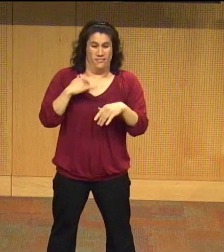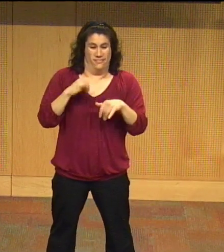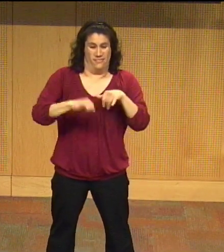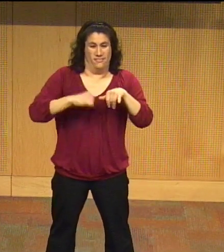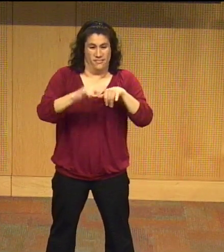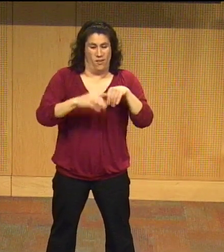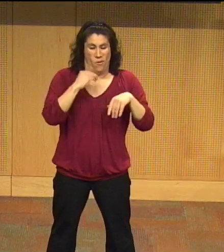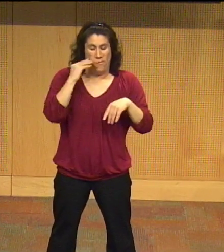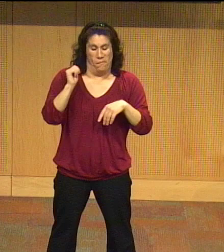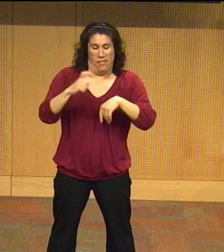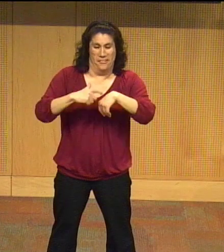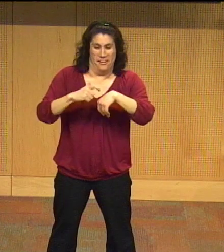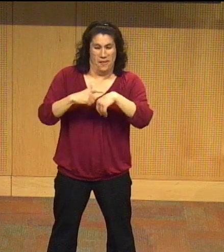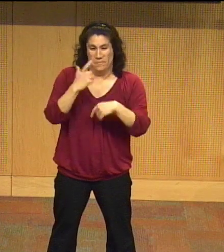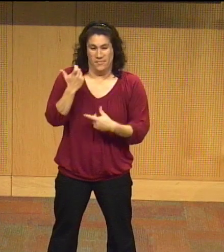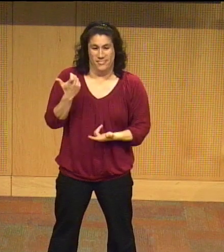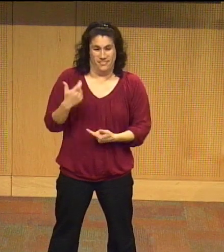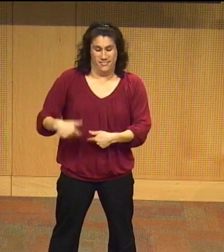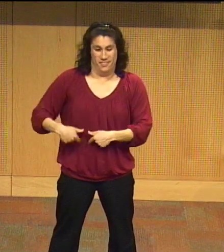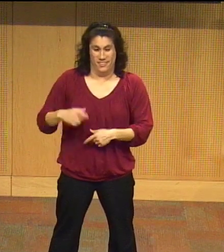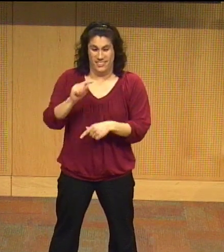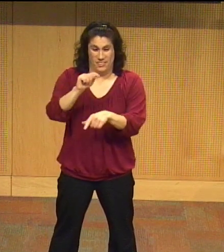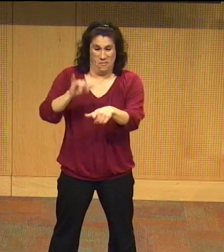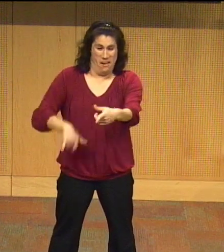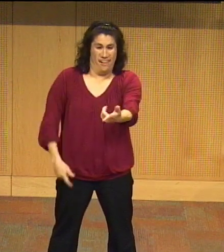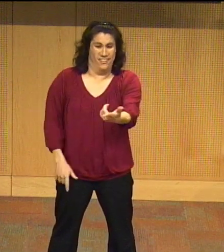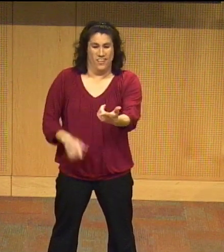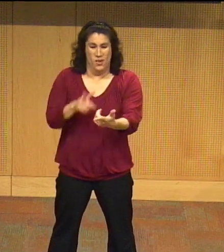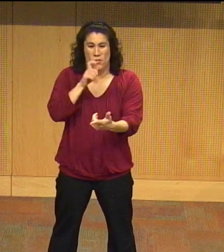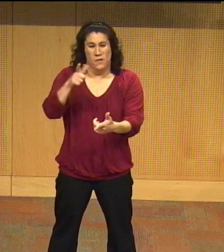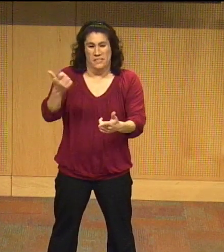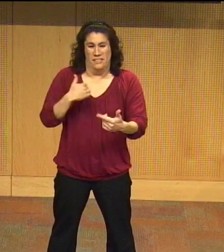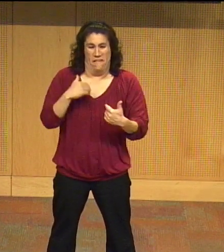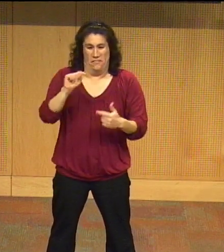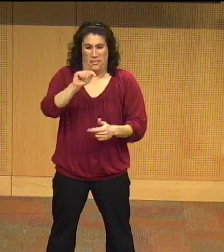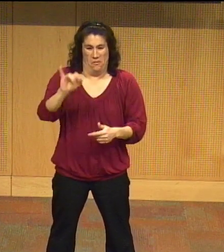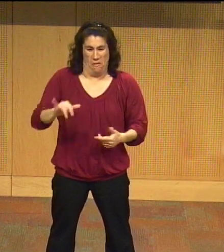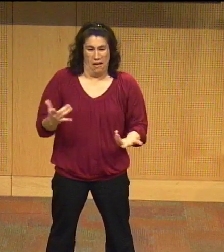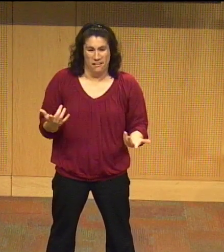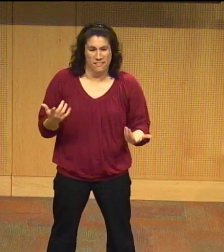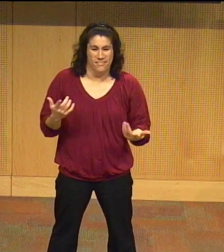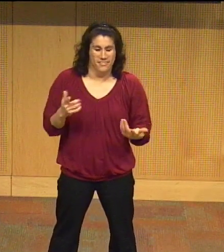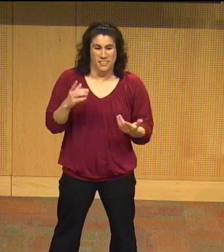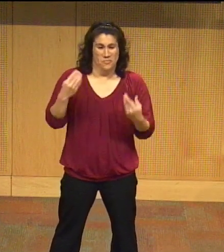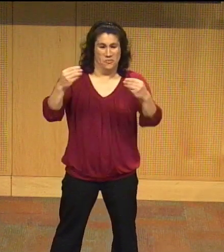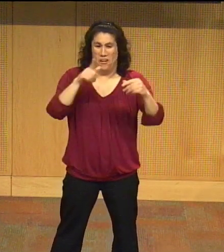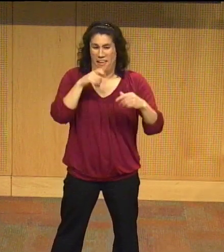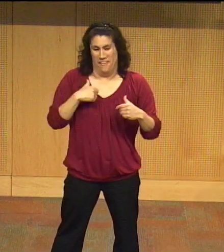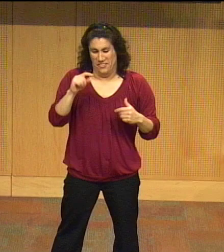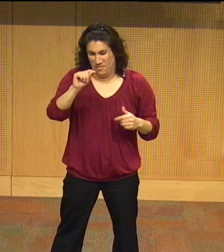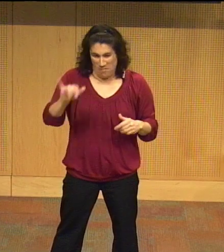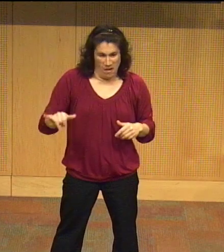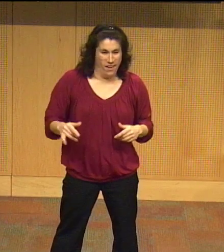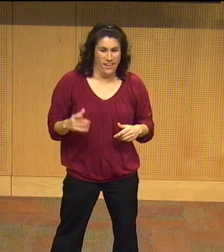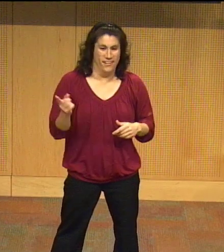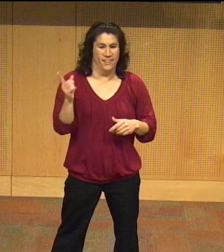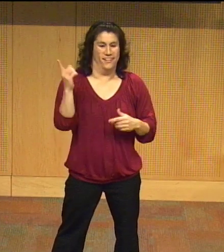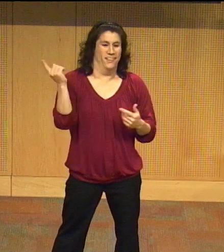which meant that I was tethered to my home all the time. My TTY was at home, so I couldn't go anywhere